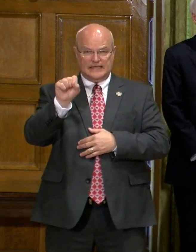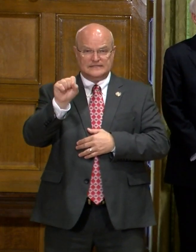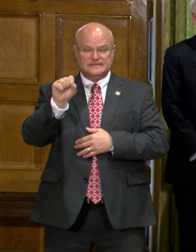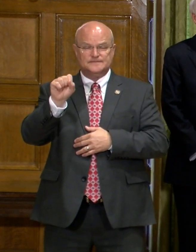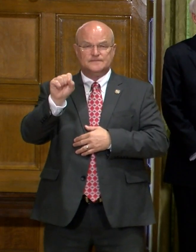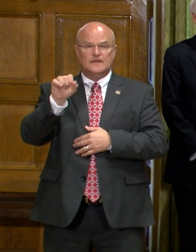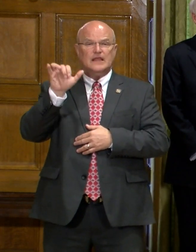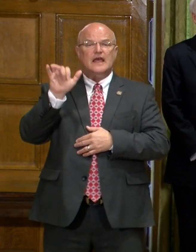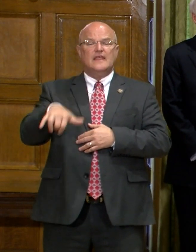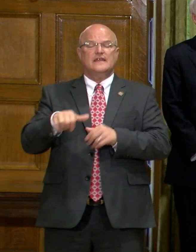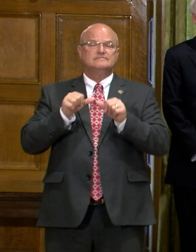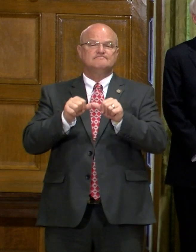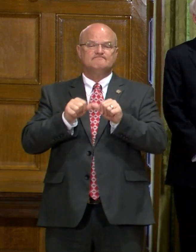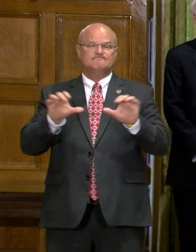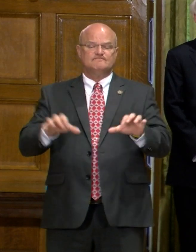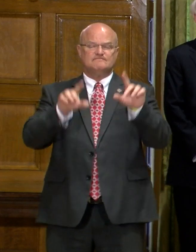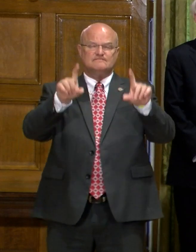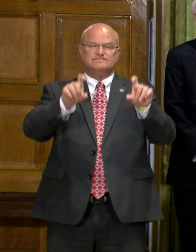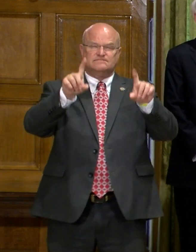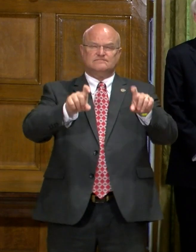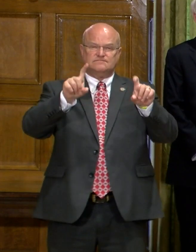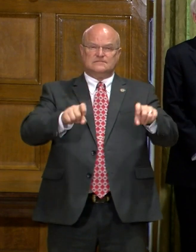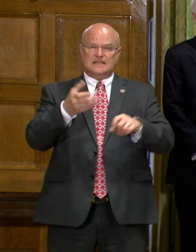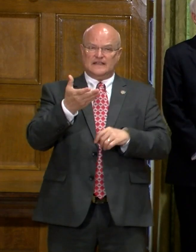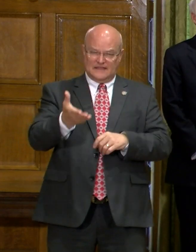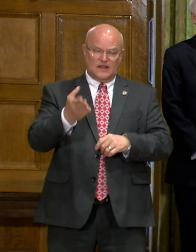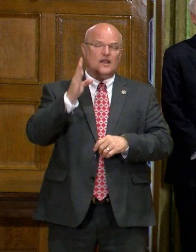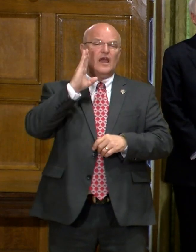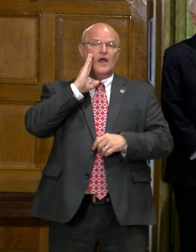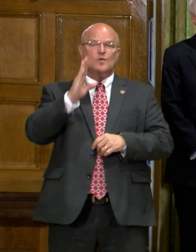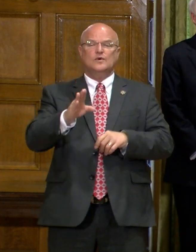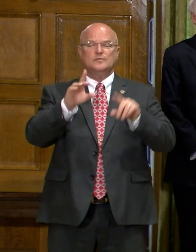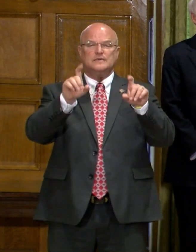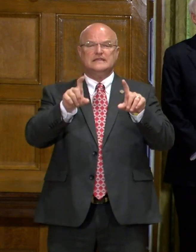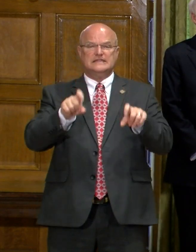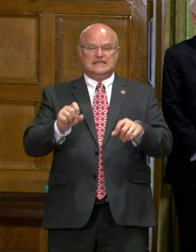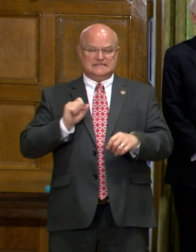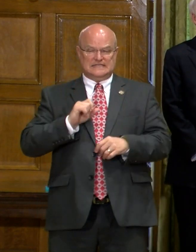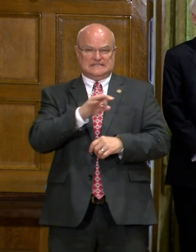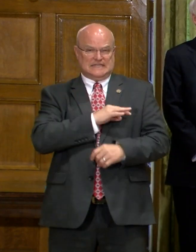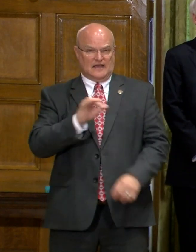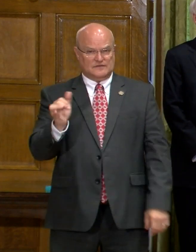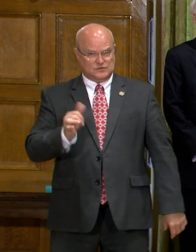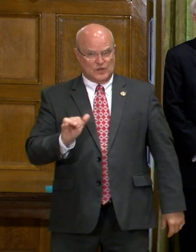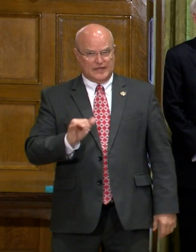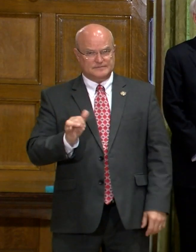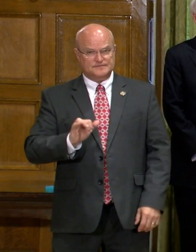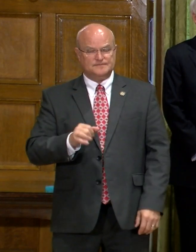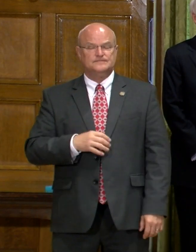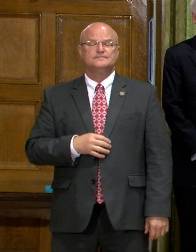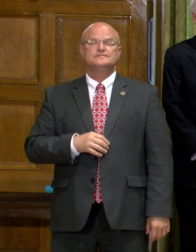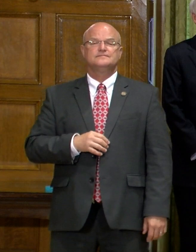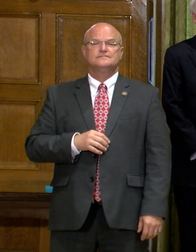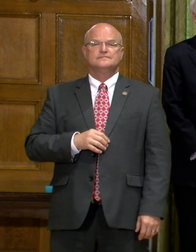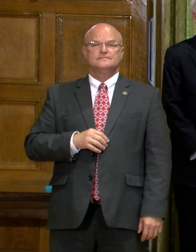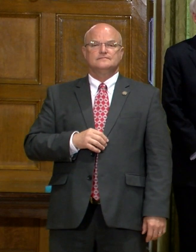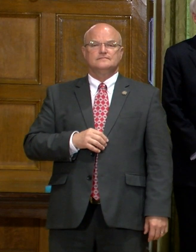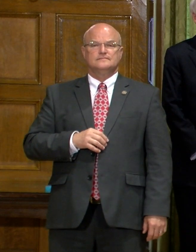days. They're continuing to do testing there, and they will begin testing staff as well.